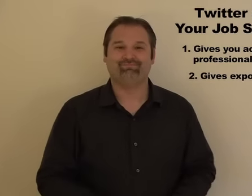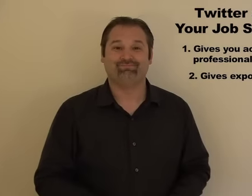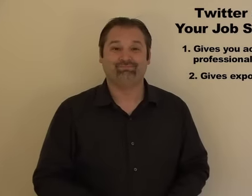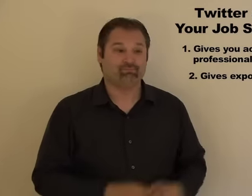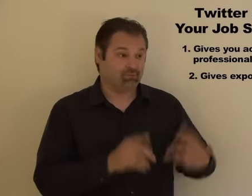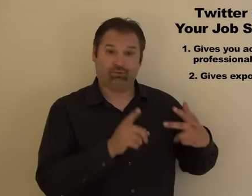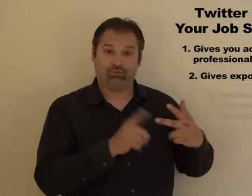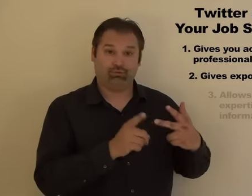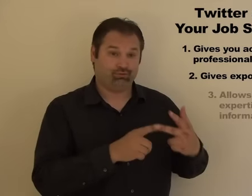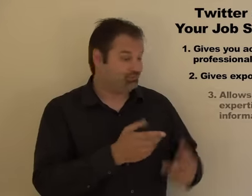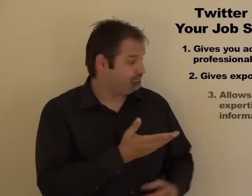Third,